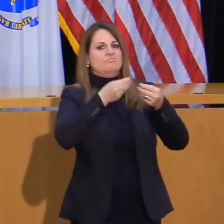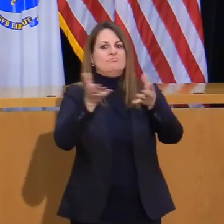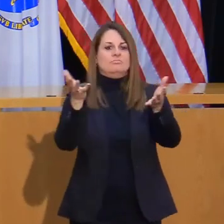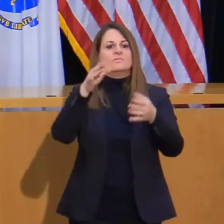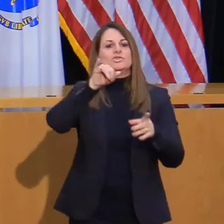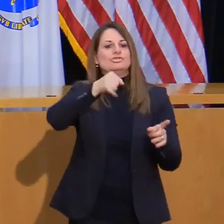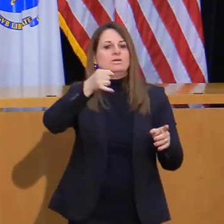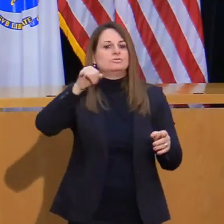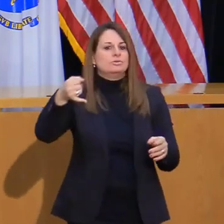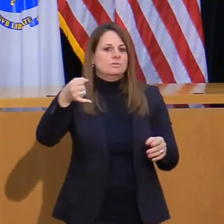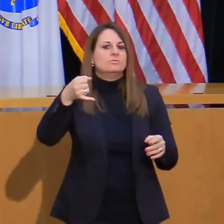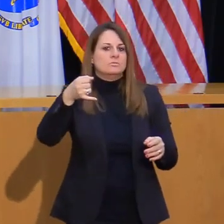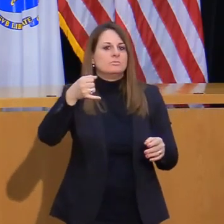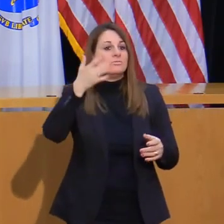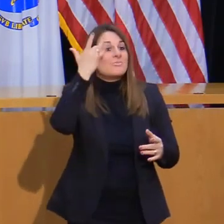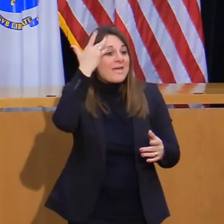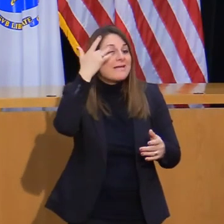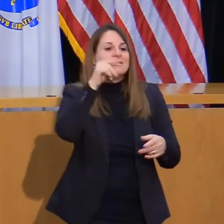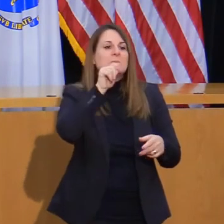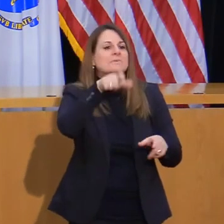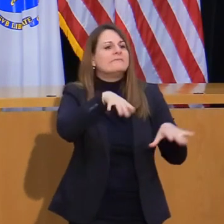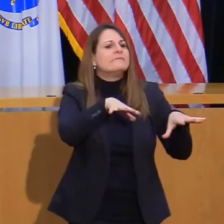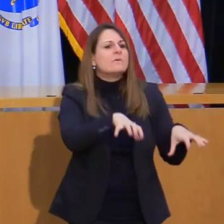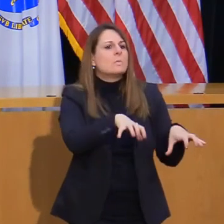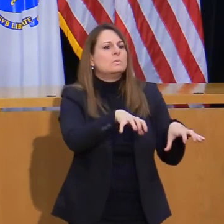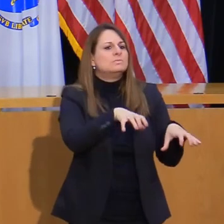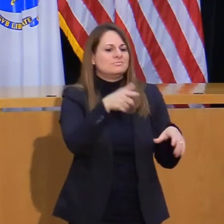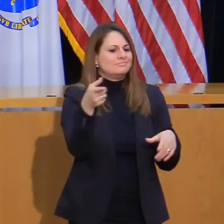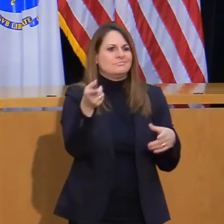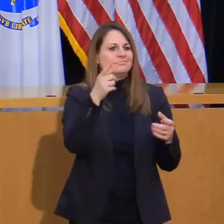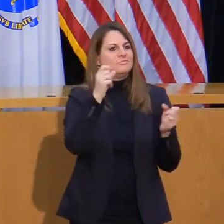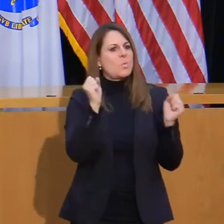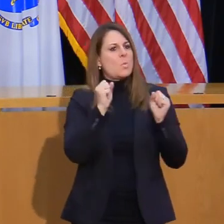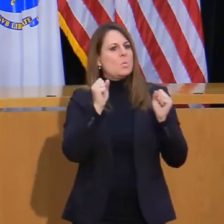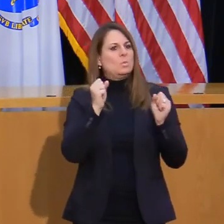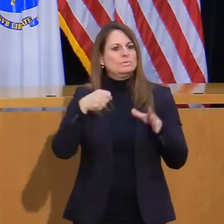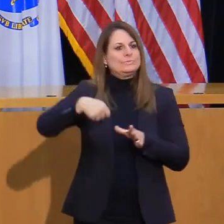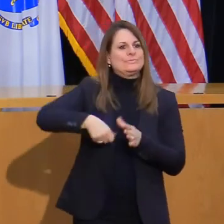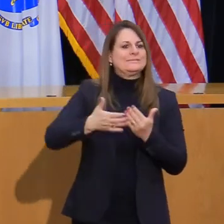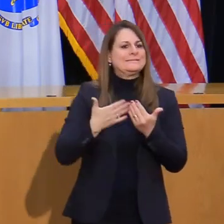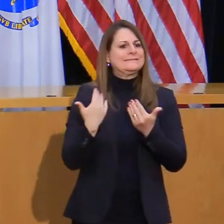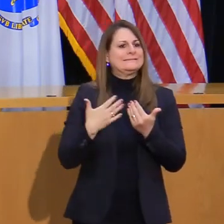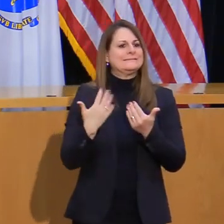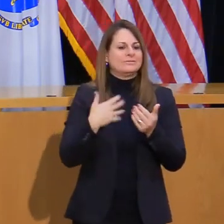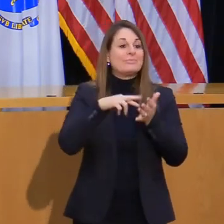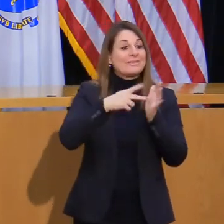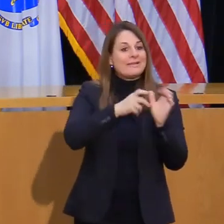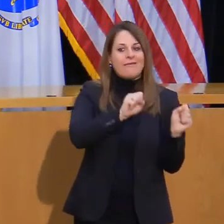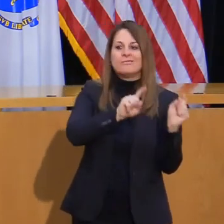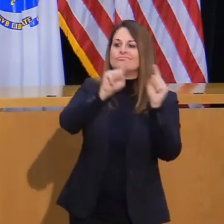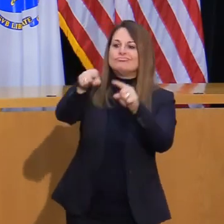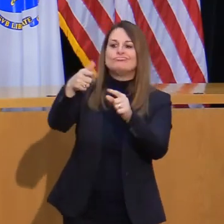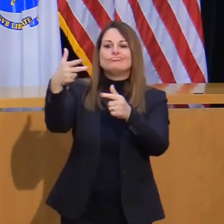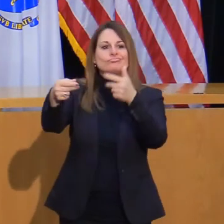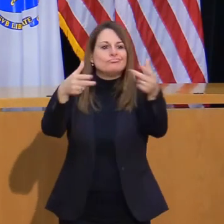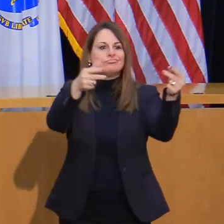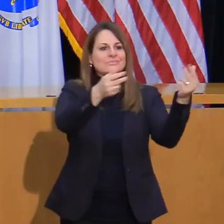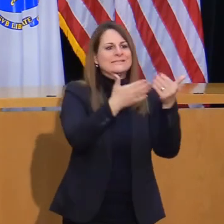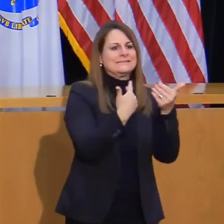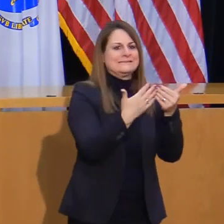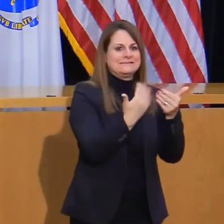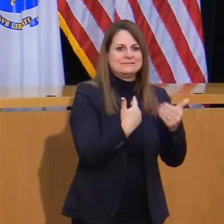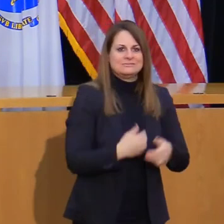requires only one appointment. We have all worked together to reach many important milestones throughout this pandemic, and we